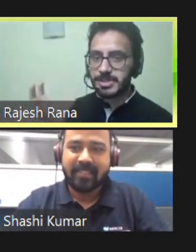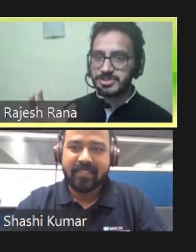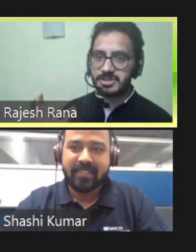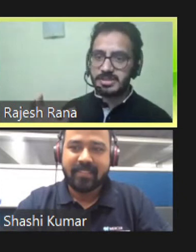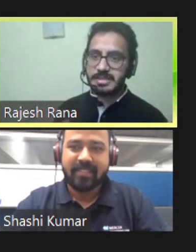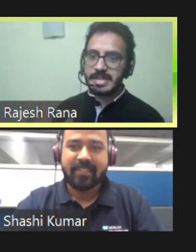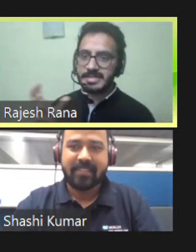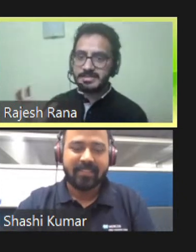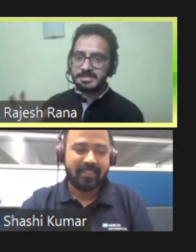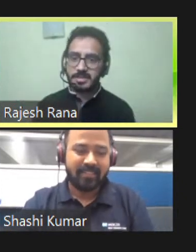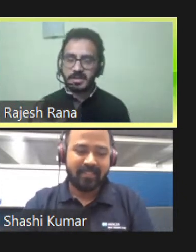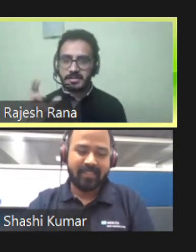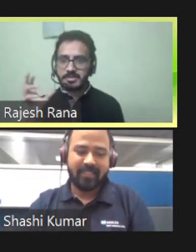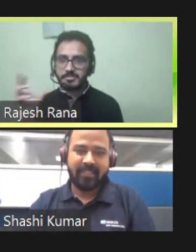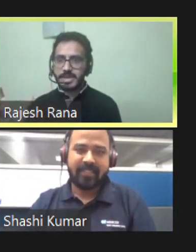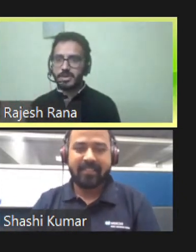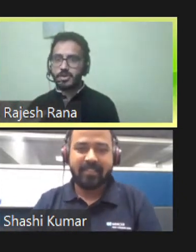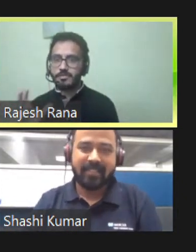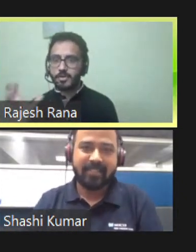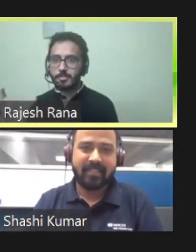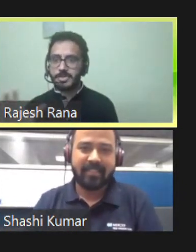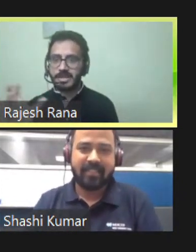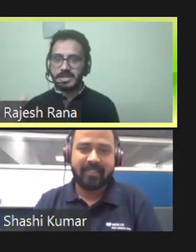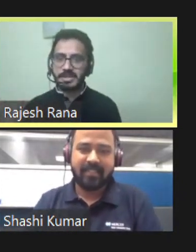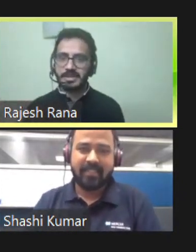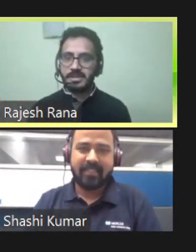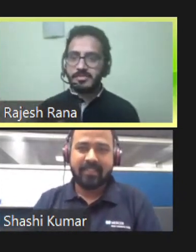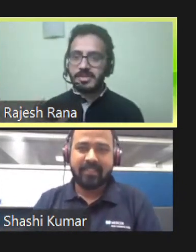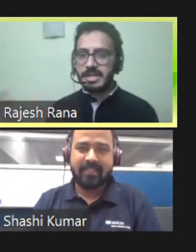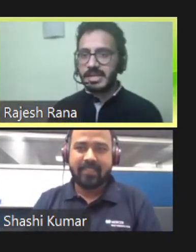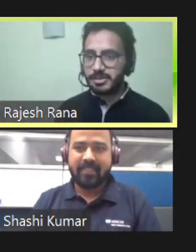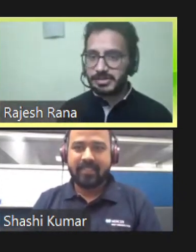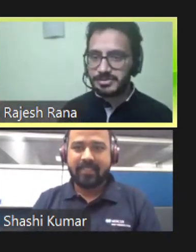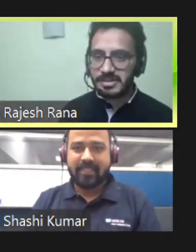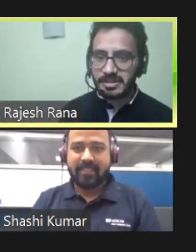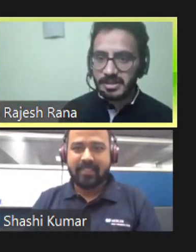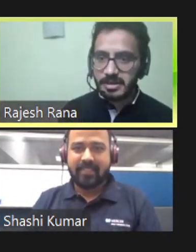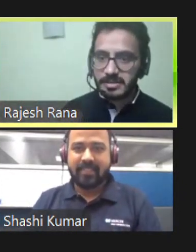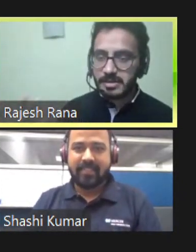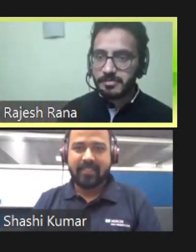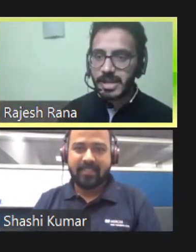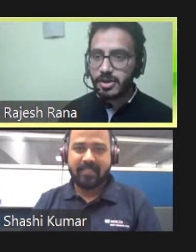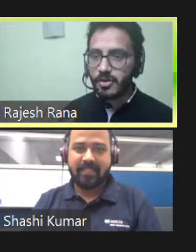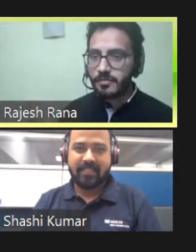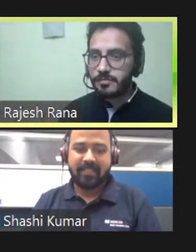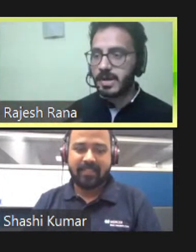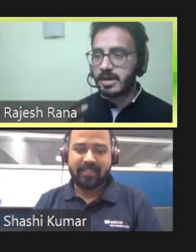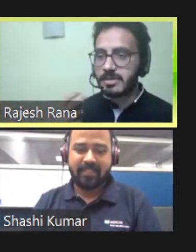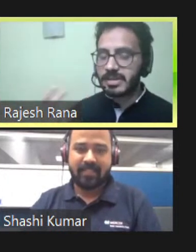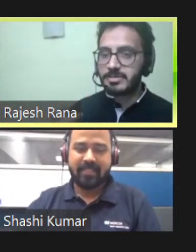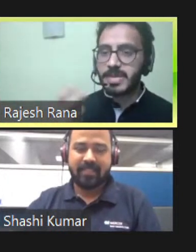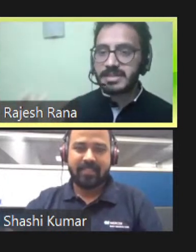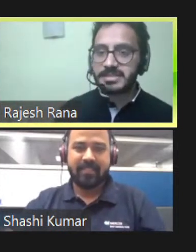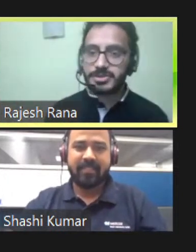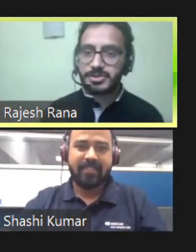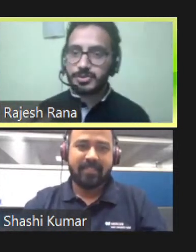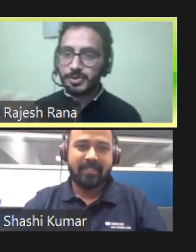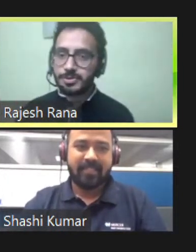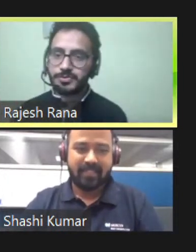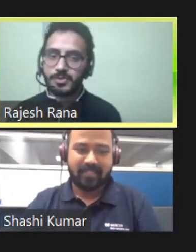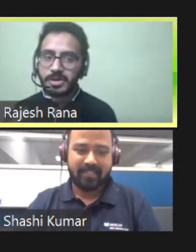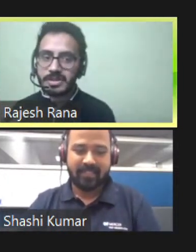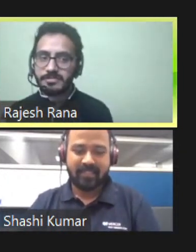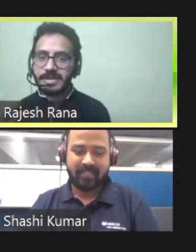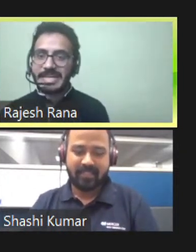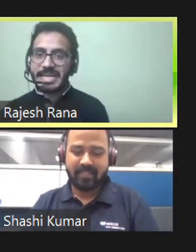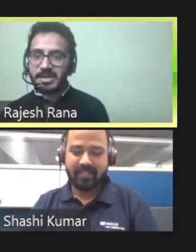something special. That is the way of communicating with individual, the way of giving the message to